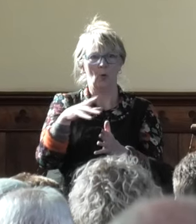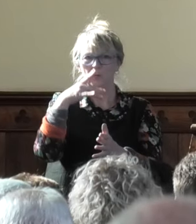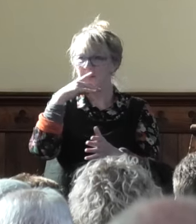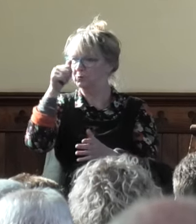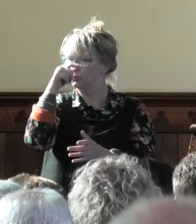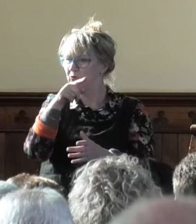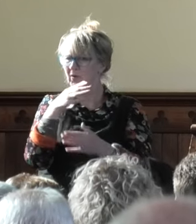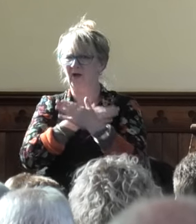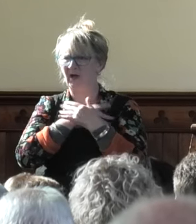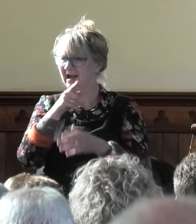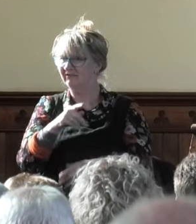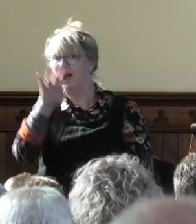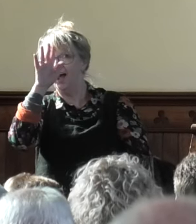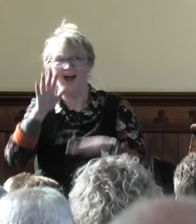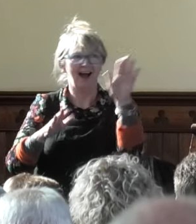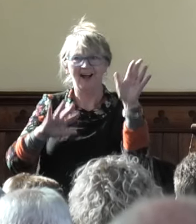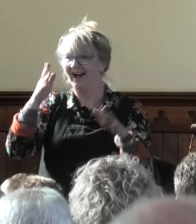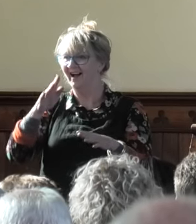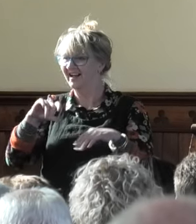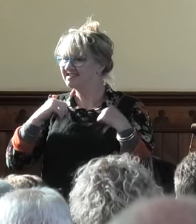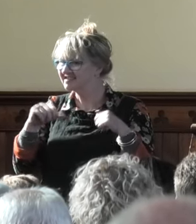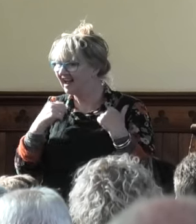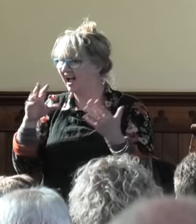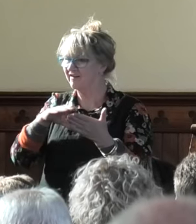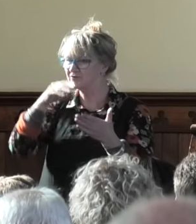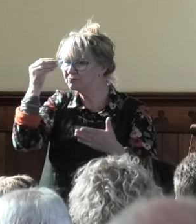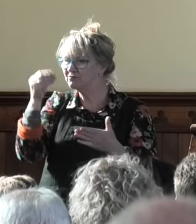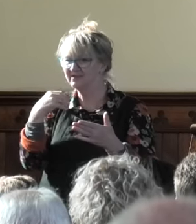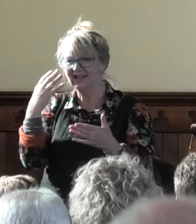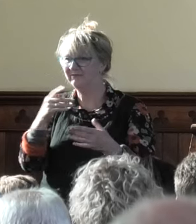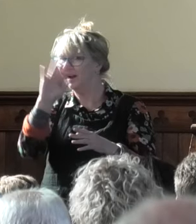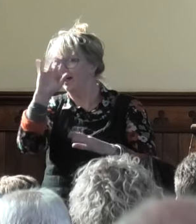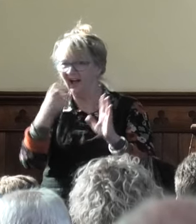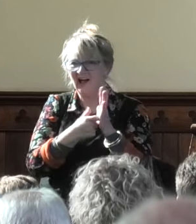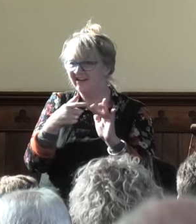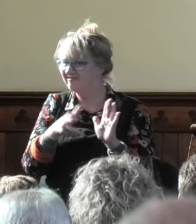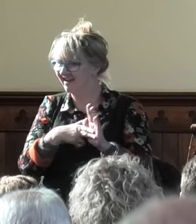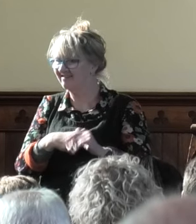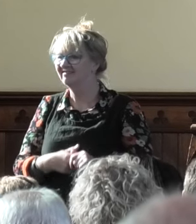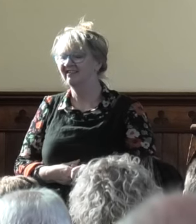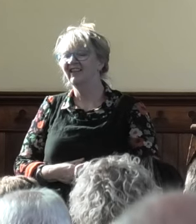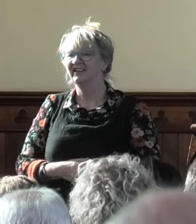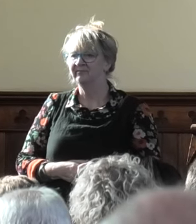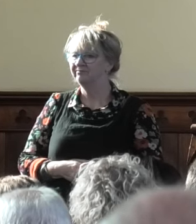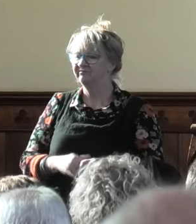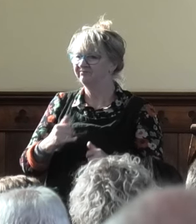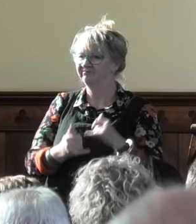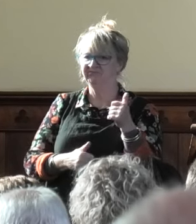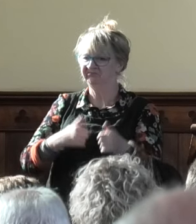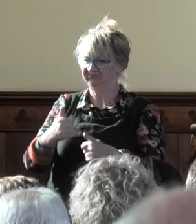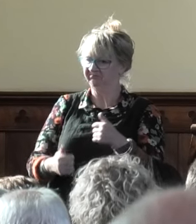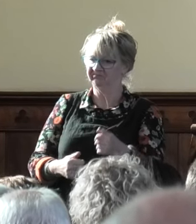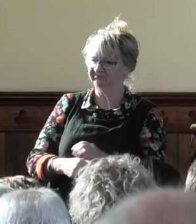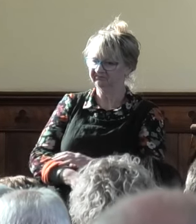and loved her, from staff and students alike. You could say that was true, if not for all, but certainly most contexts that Rinska